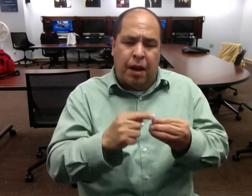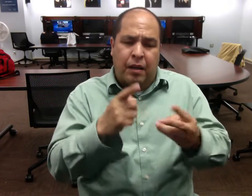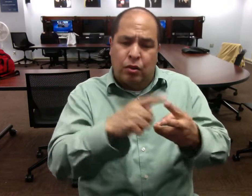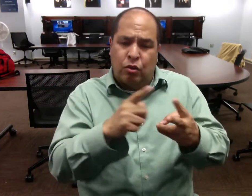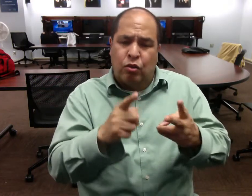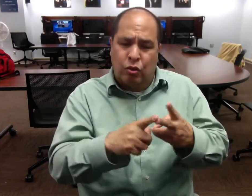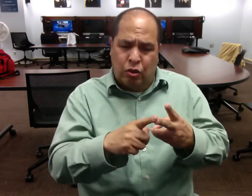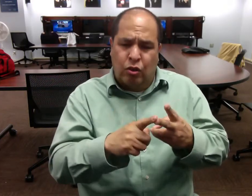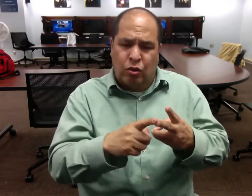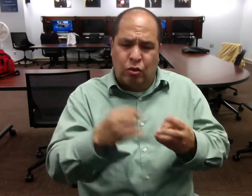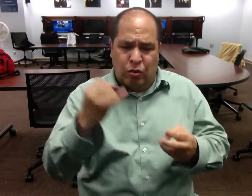tests.